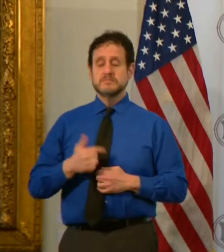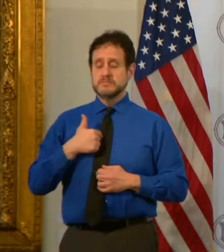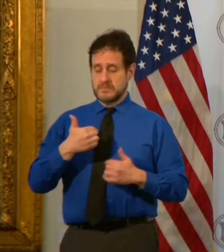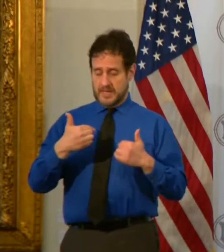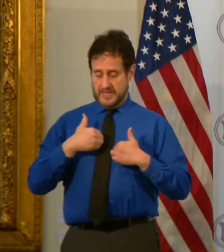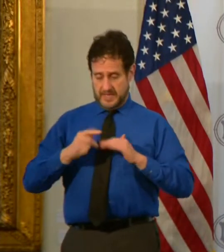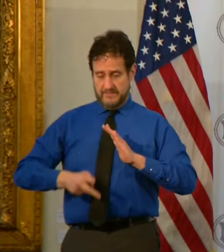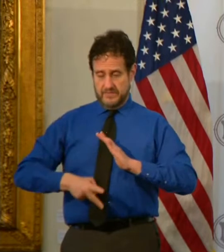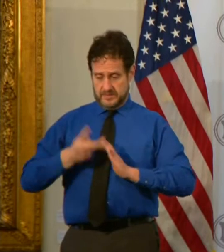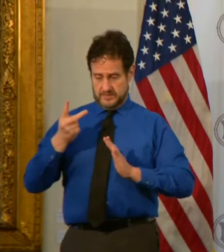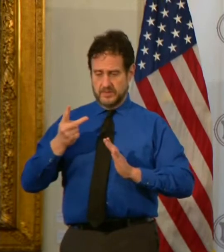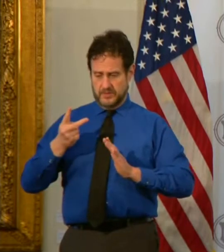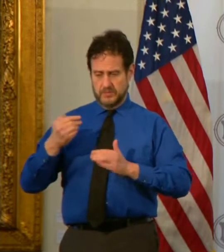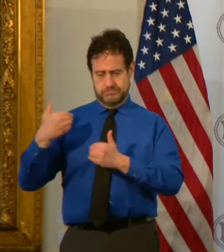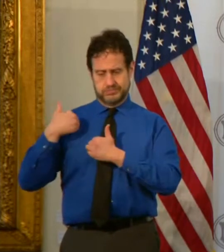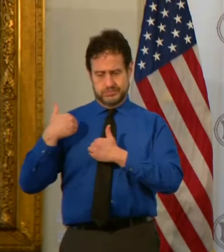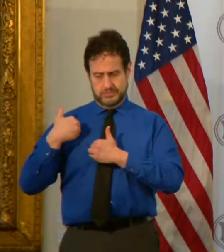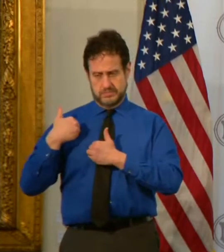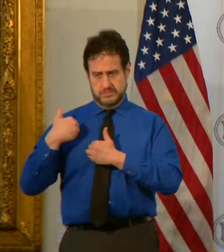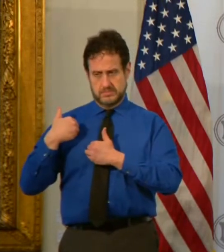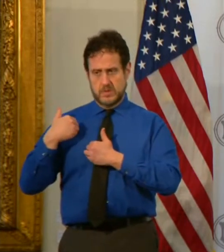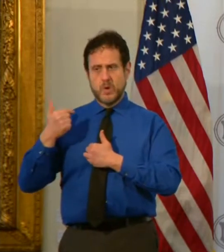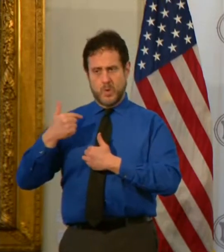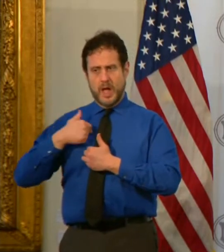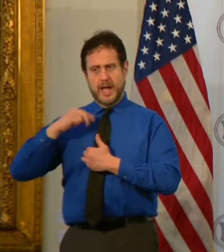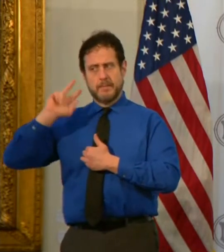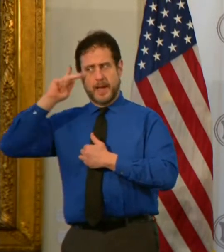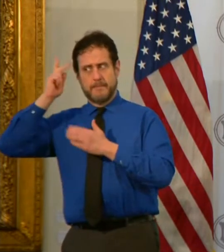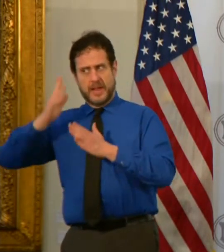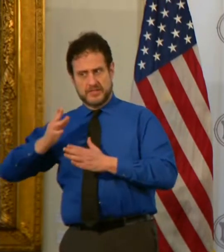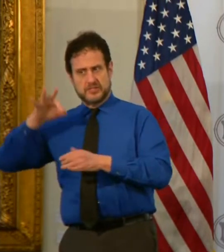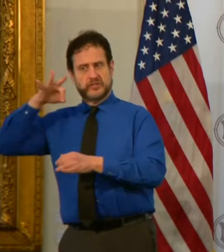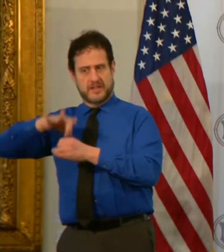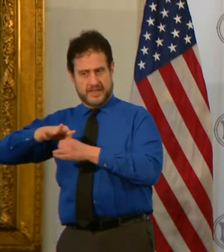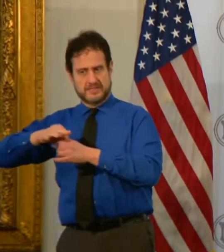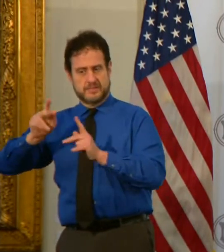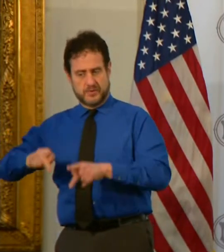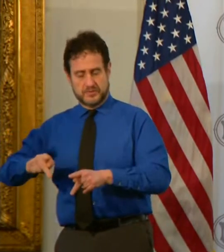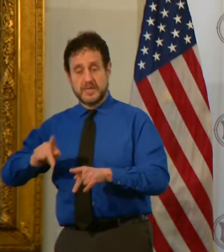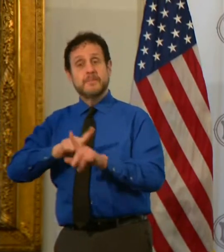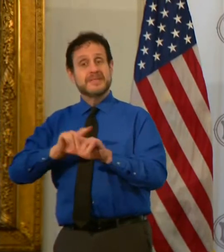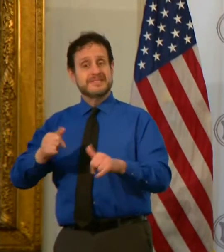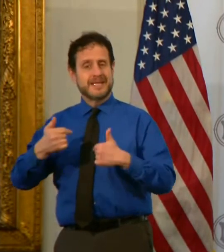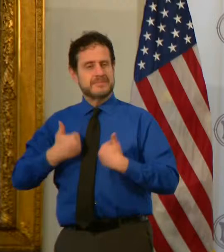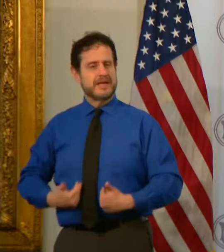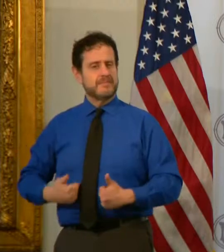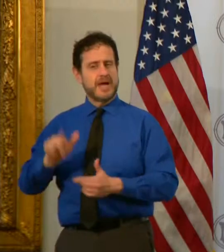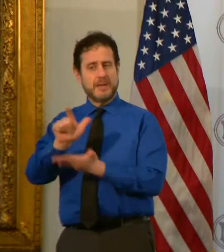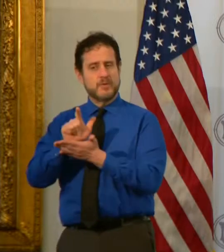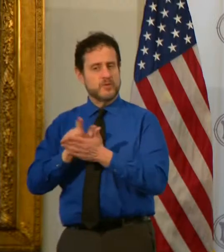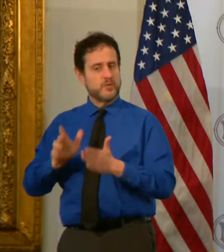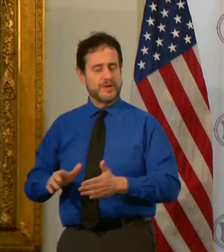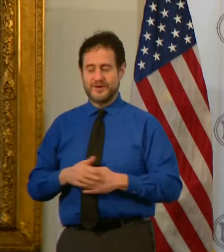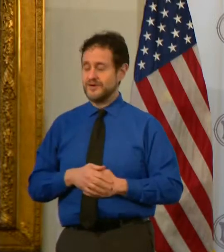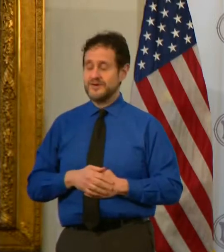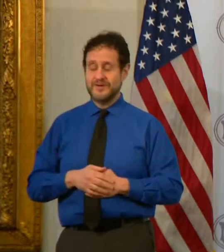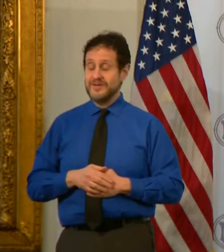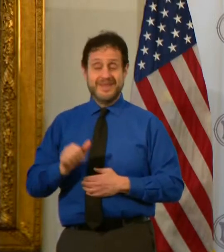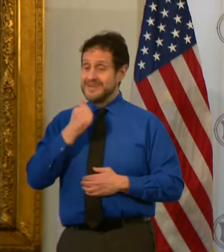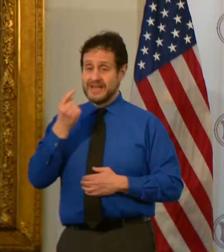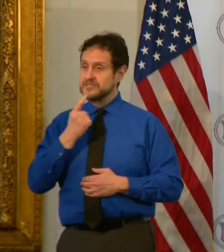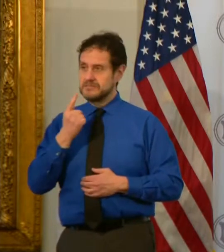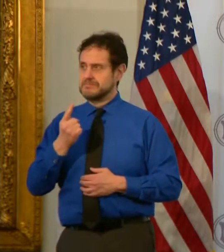distinction of being an elected official and a lawyer. And not just any lawyer, I'm a